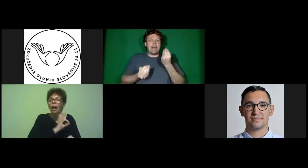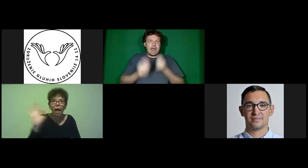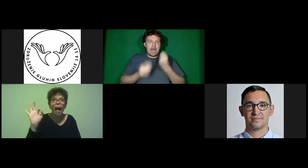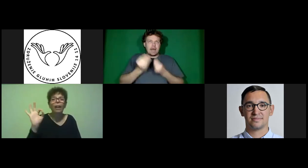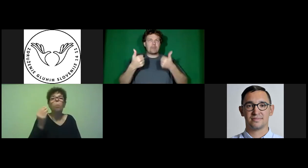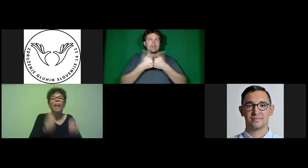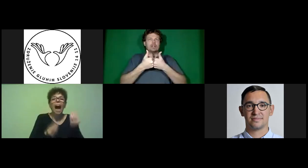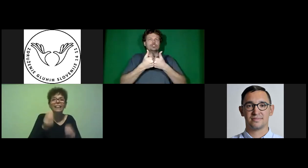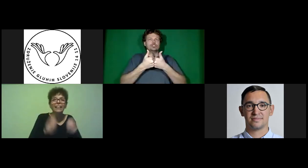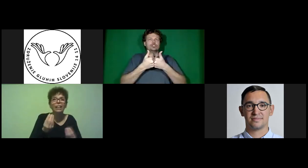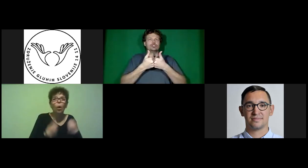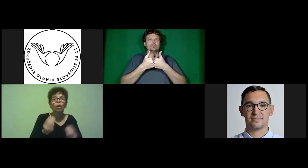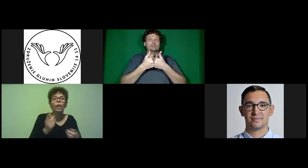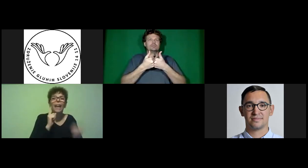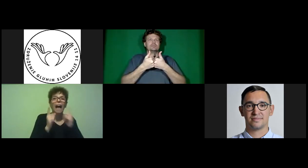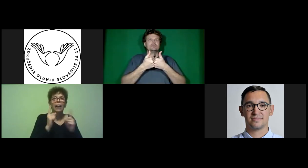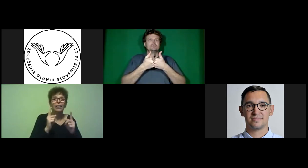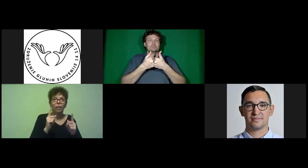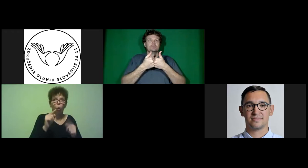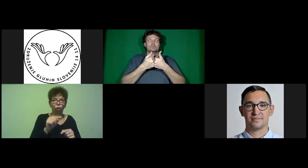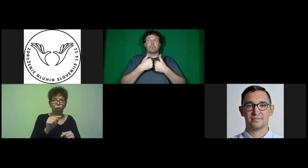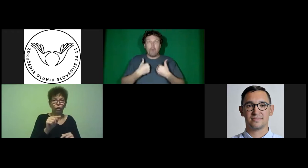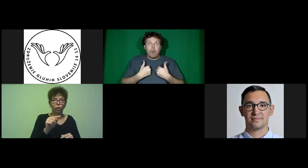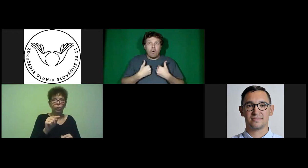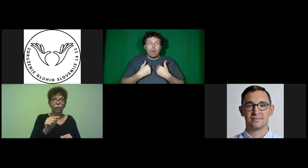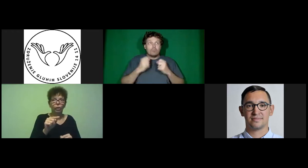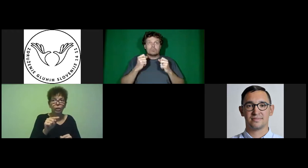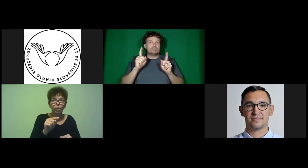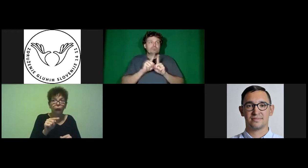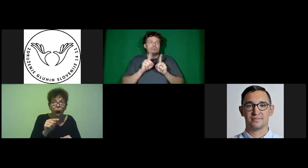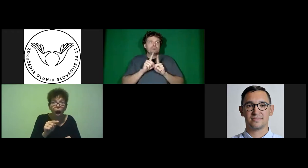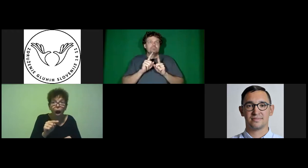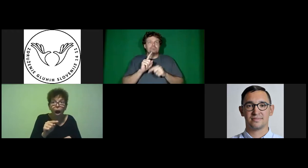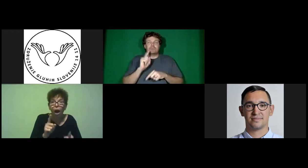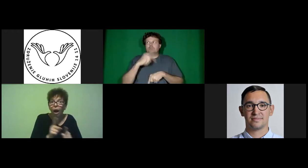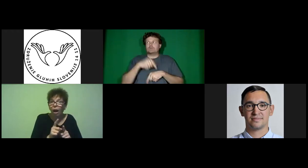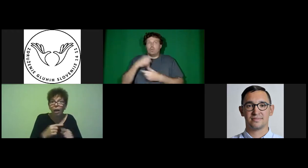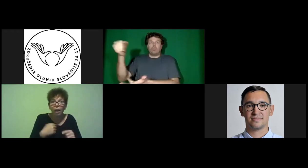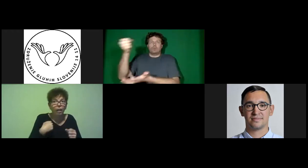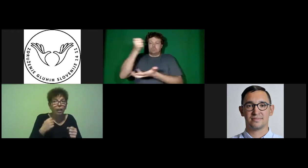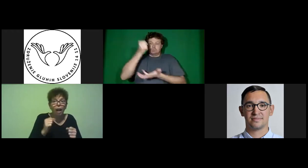And I was selected the MVP, the best player of the match.